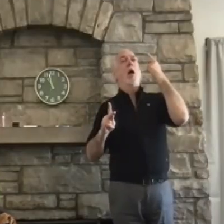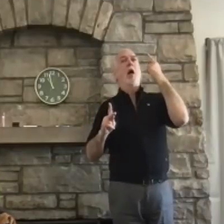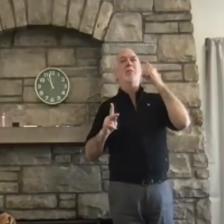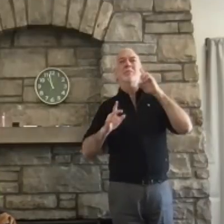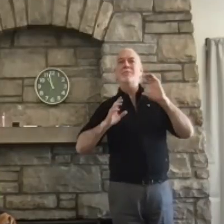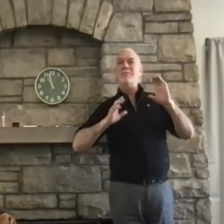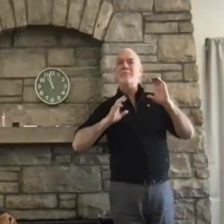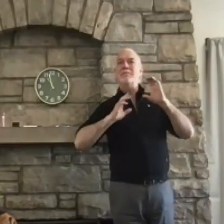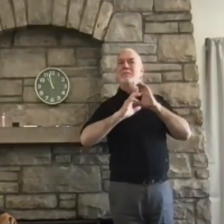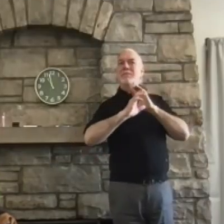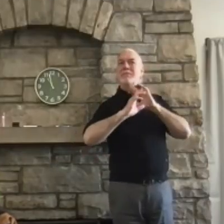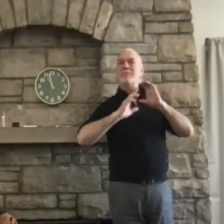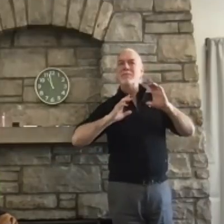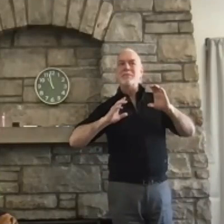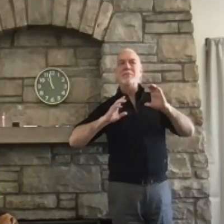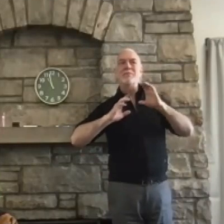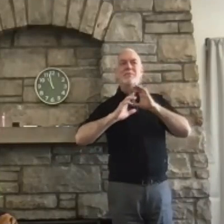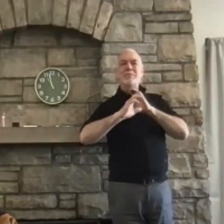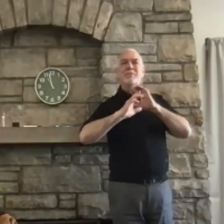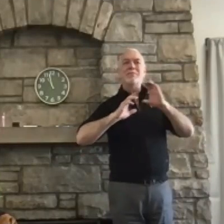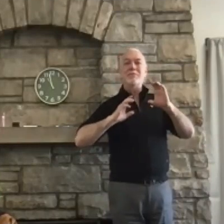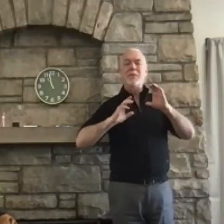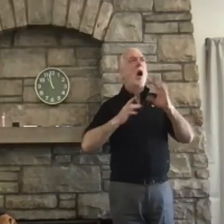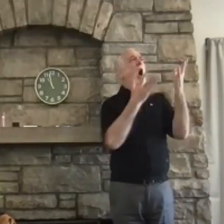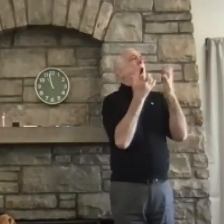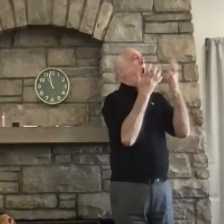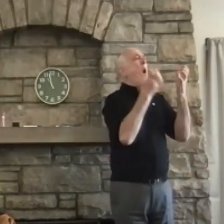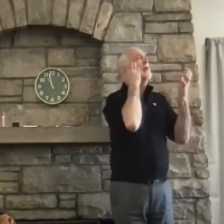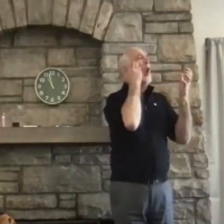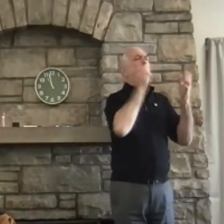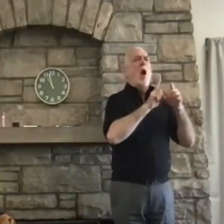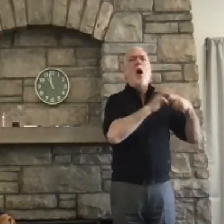Demanded to know signs for everything.